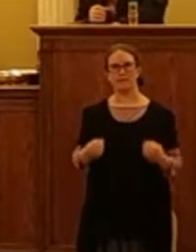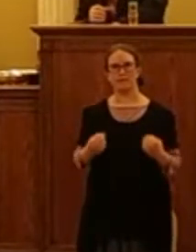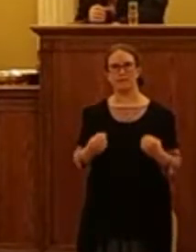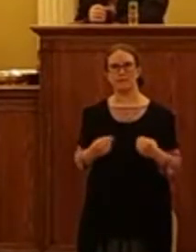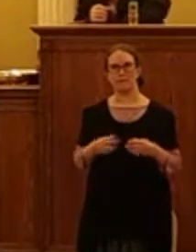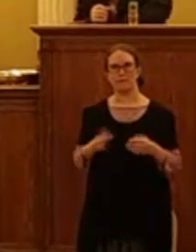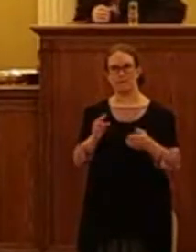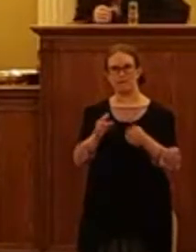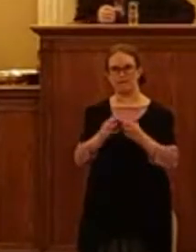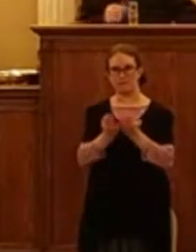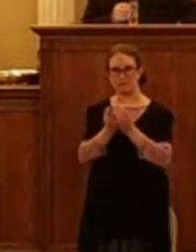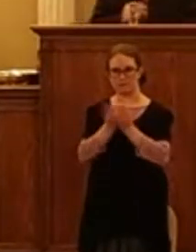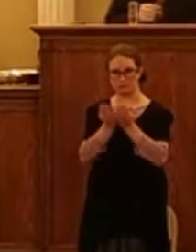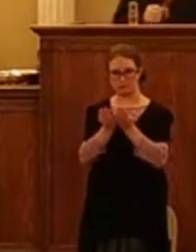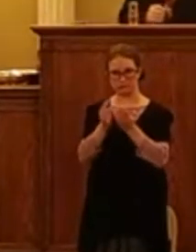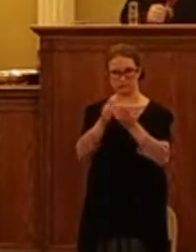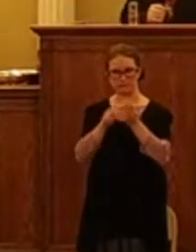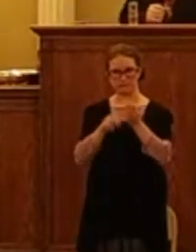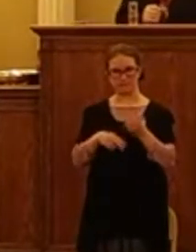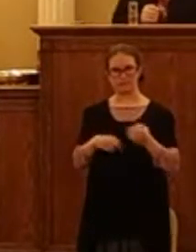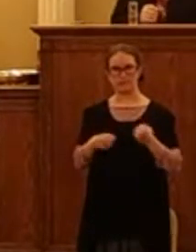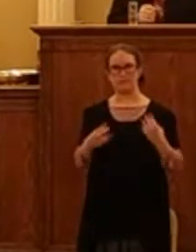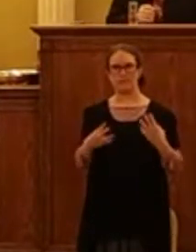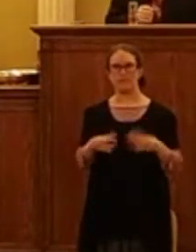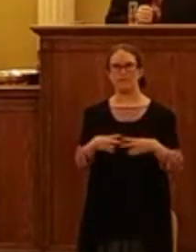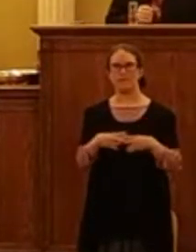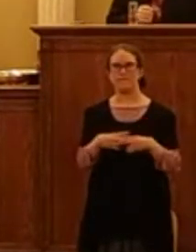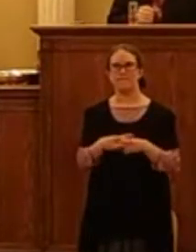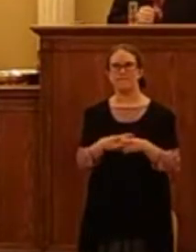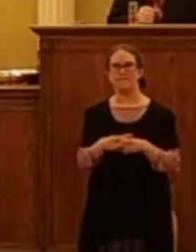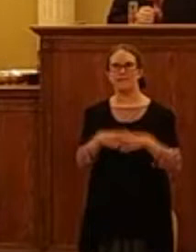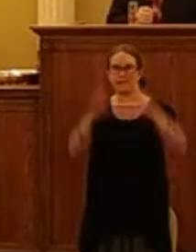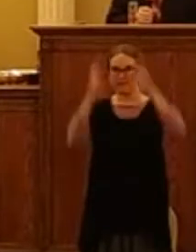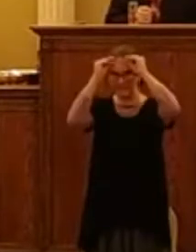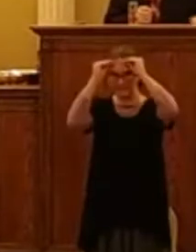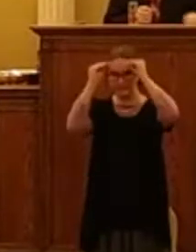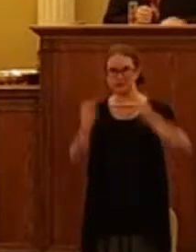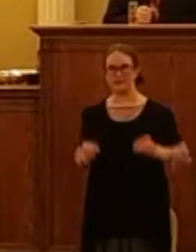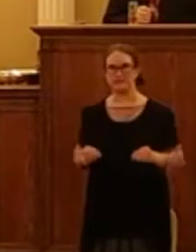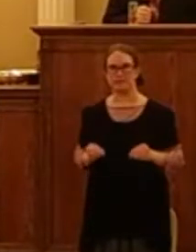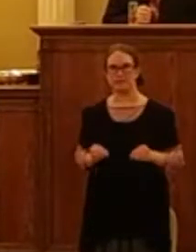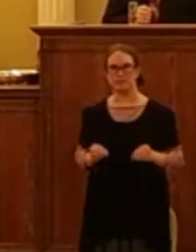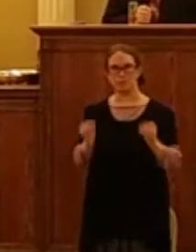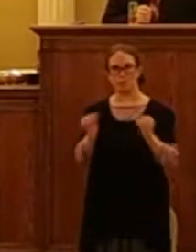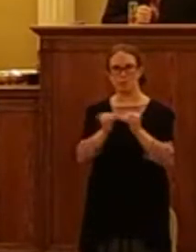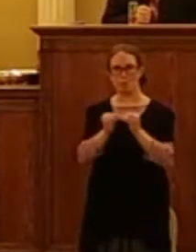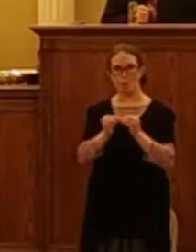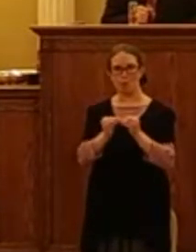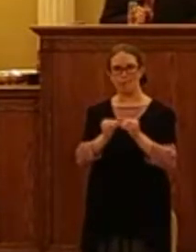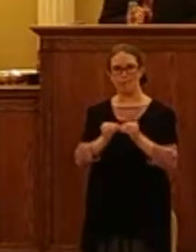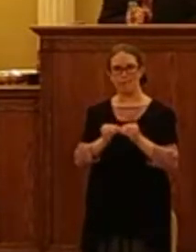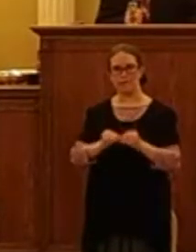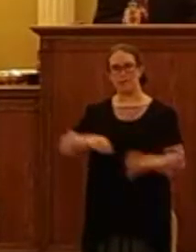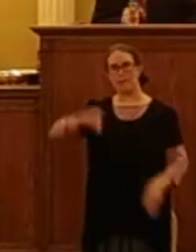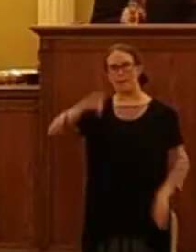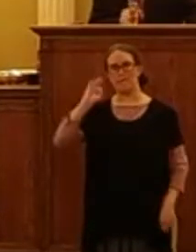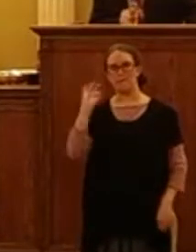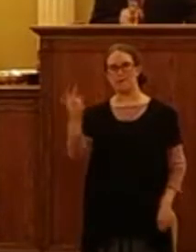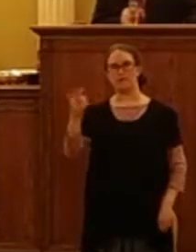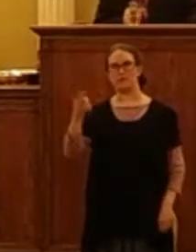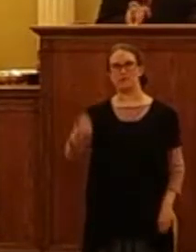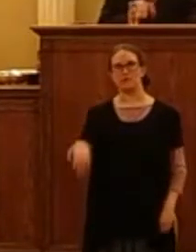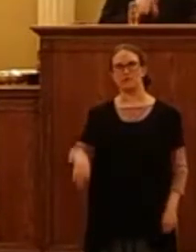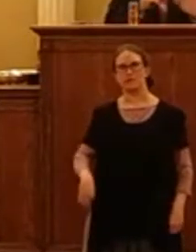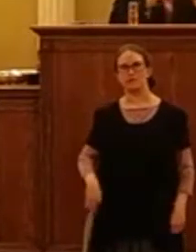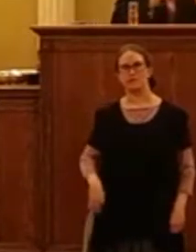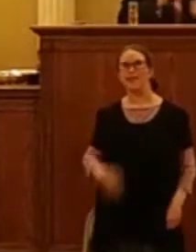Quite a few scripture references tonight. I will be teaching, amen, more than I'll be preaching.